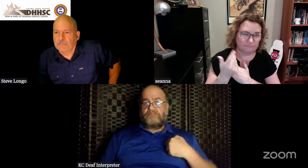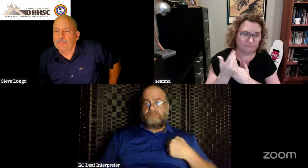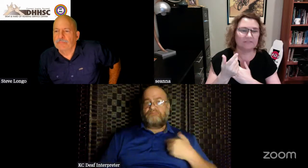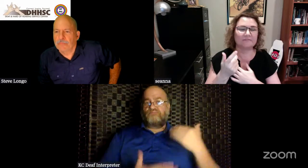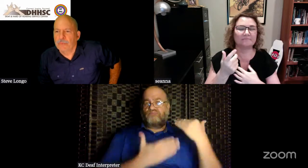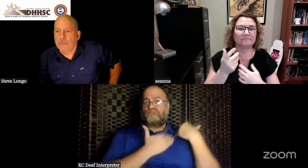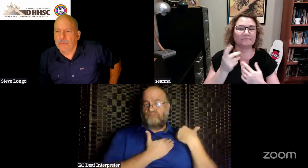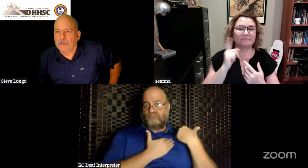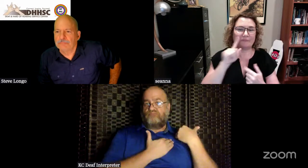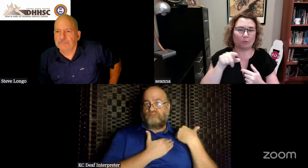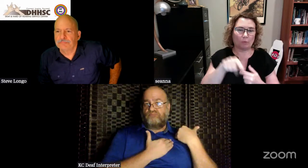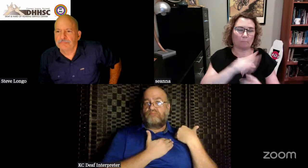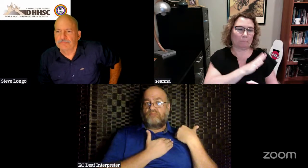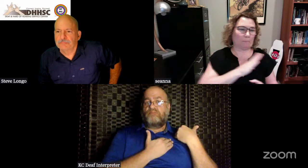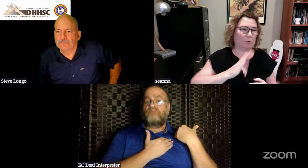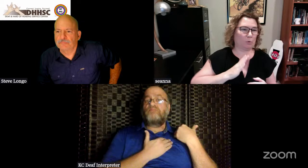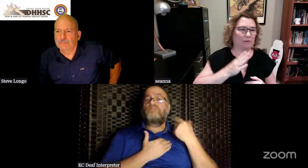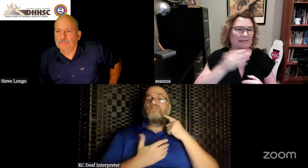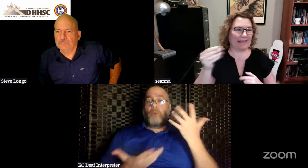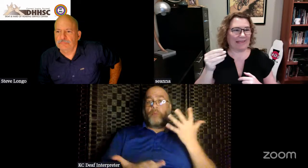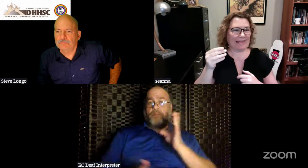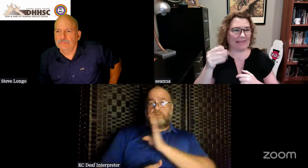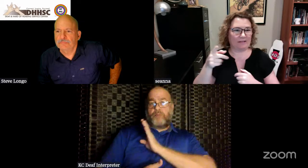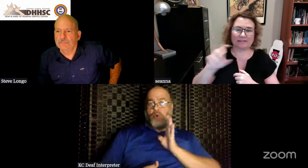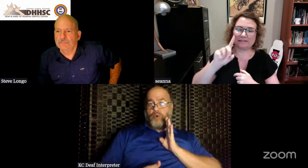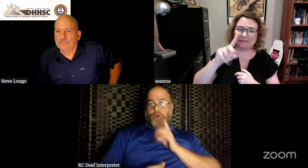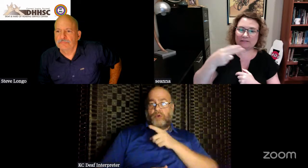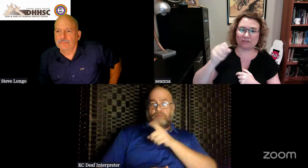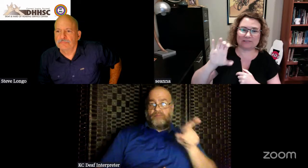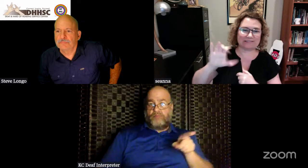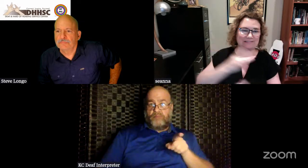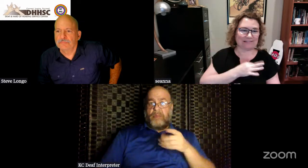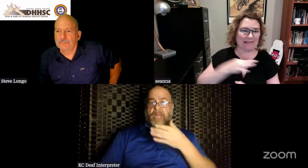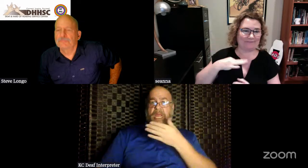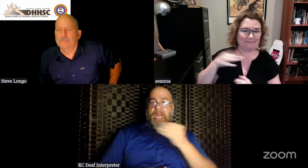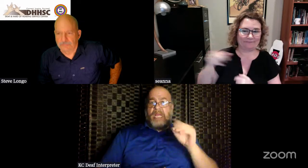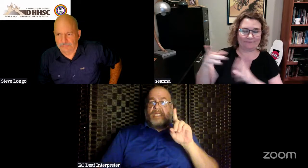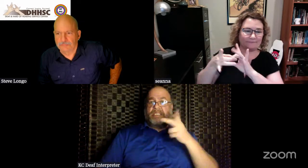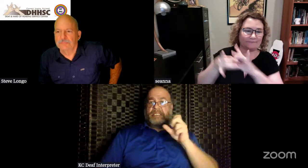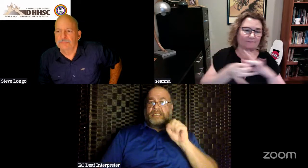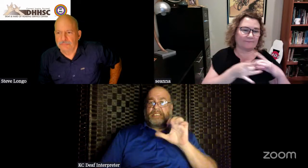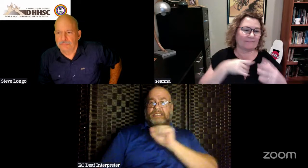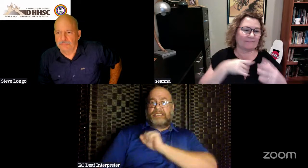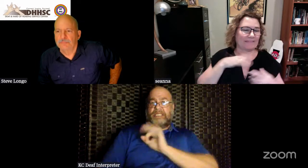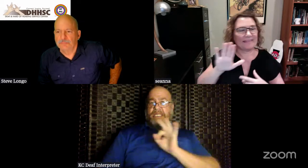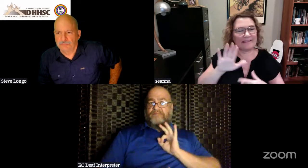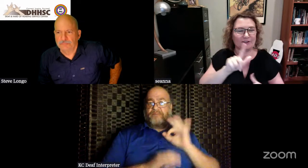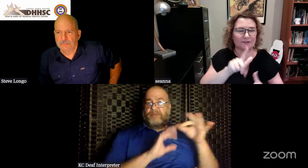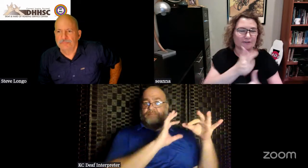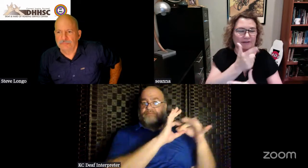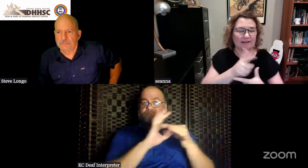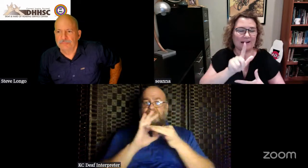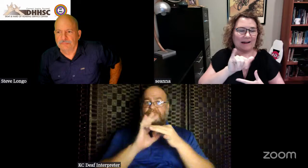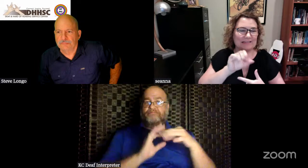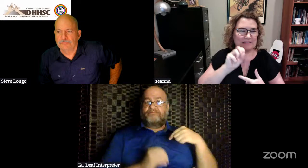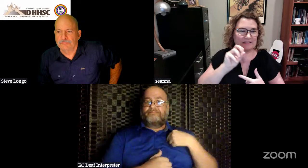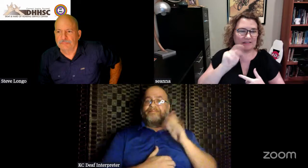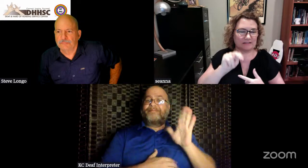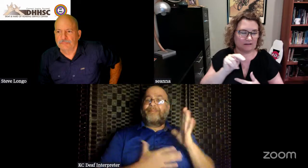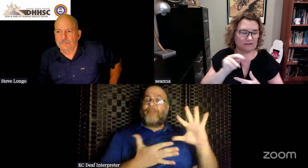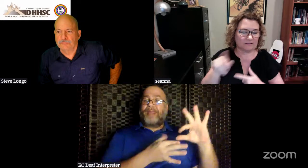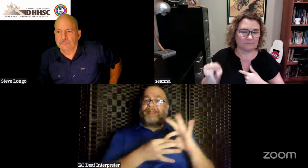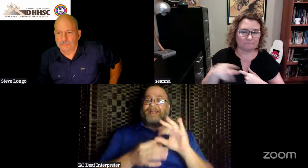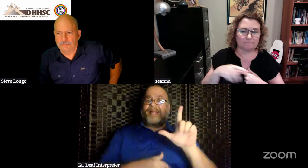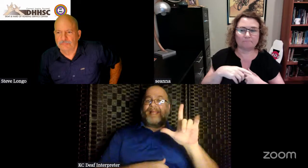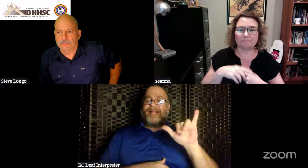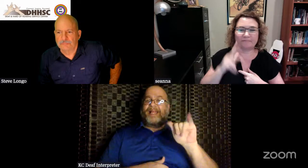more information regarding VDF, what the board is responsible for, and what DHHSC,